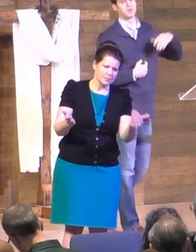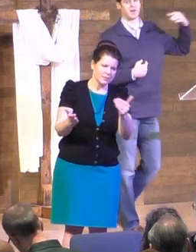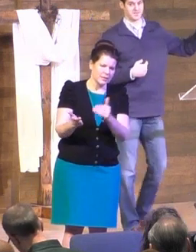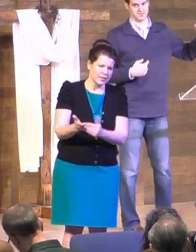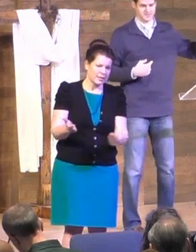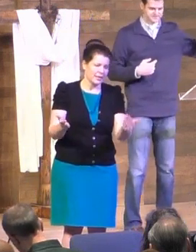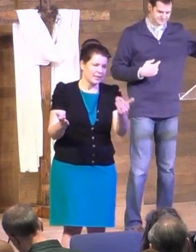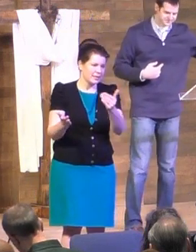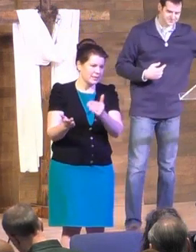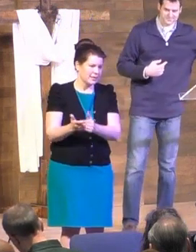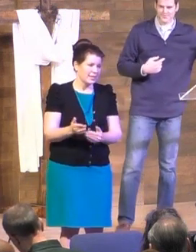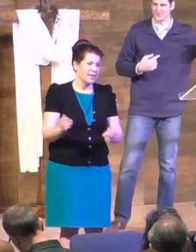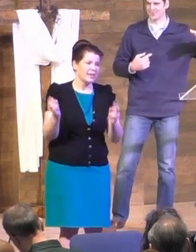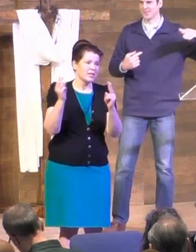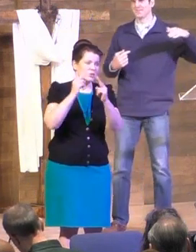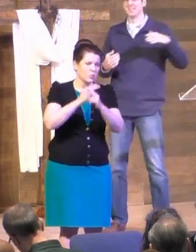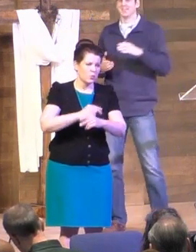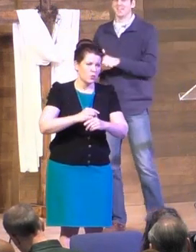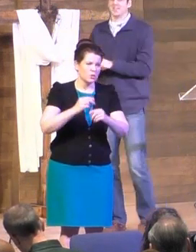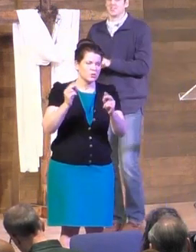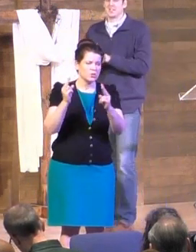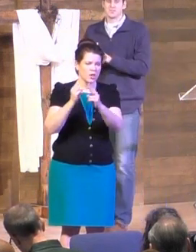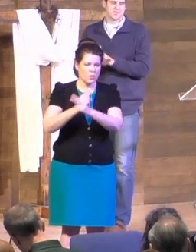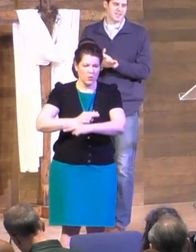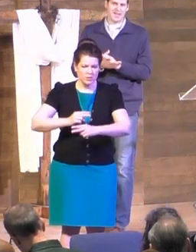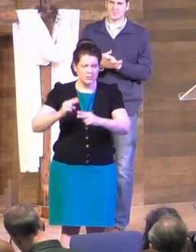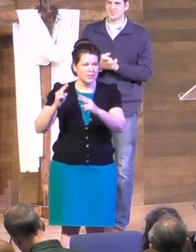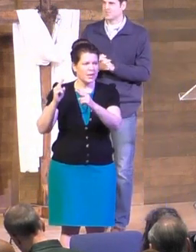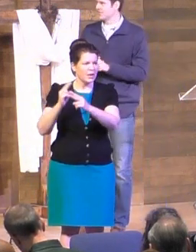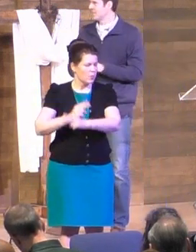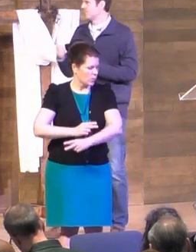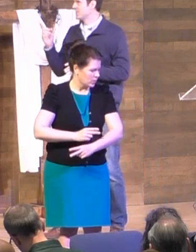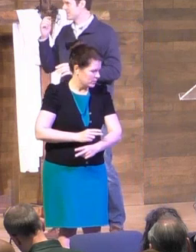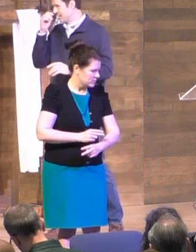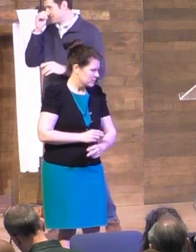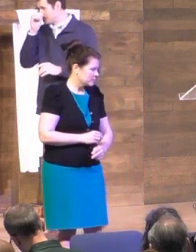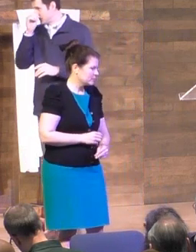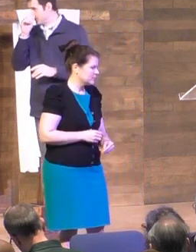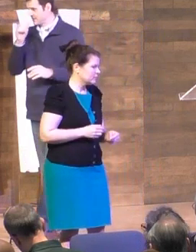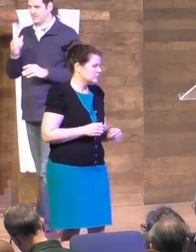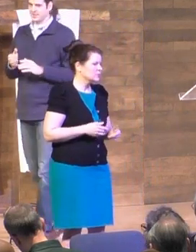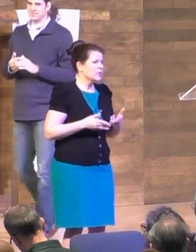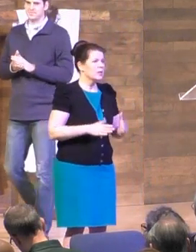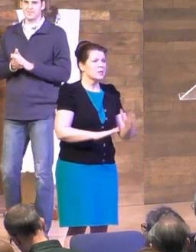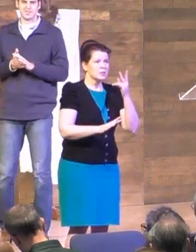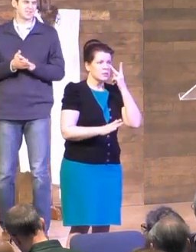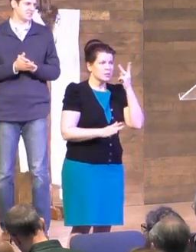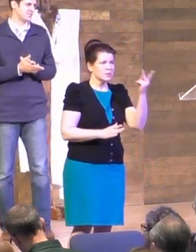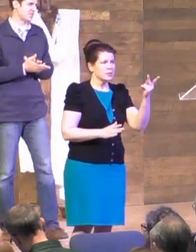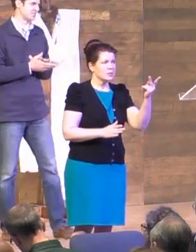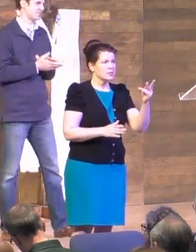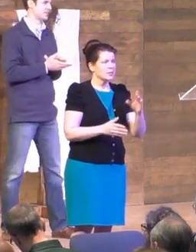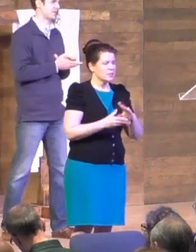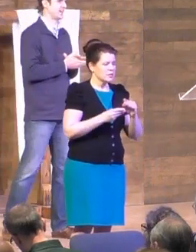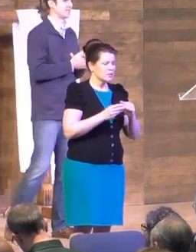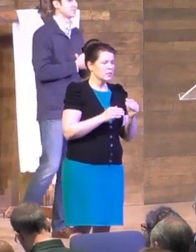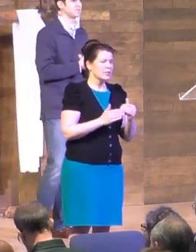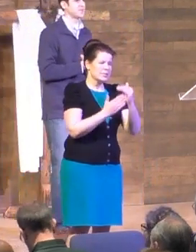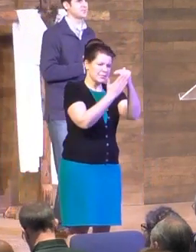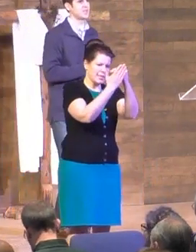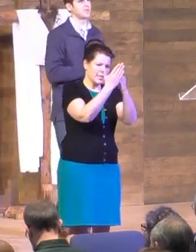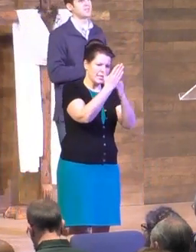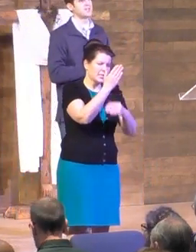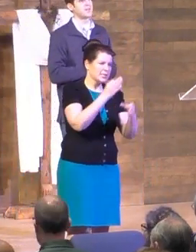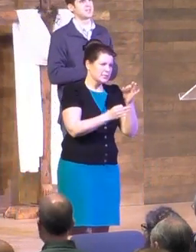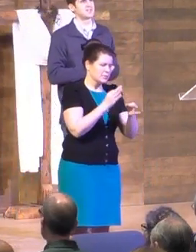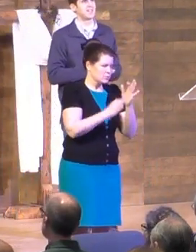one prior to it. Okay? So that's what's going to happen. So let's go ahead and pull up the slides here and look at the sets of judges that we're going to have. So the first